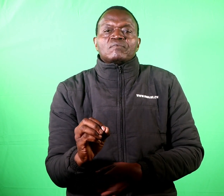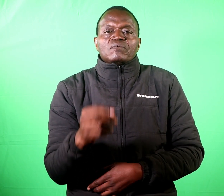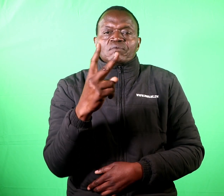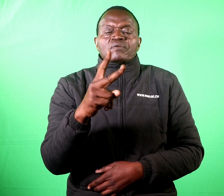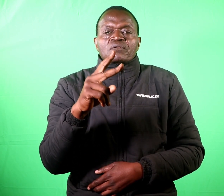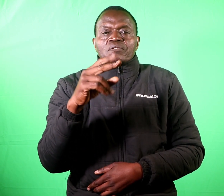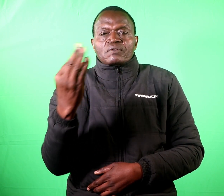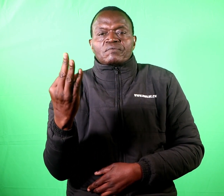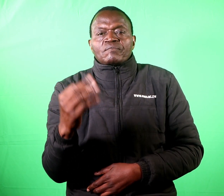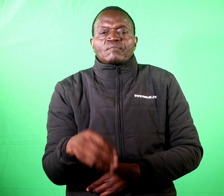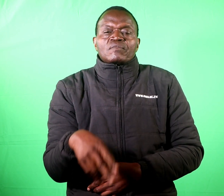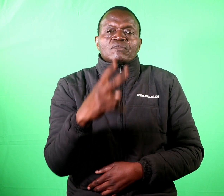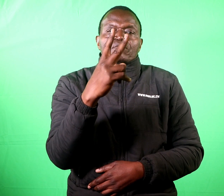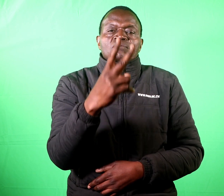2023, 29%.